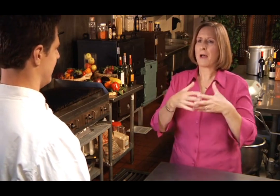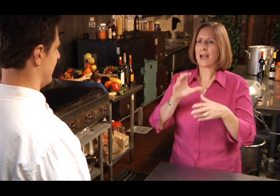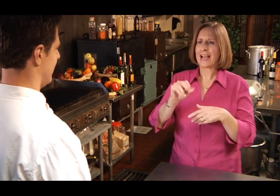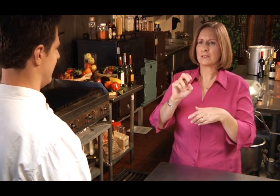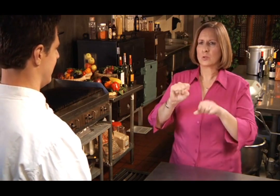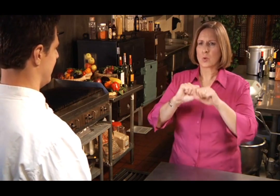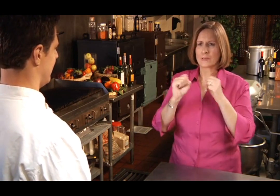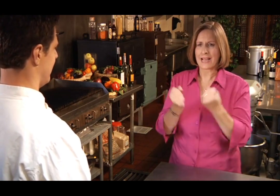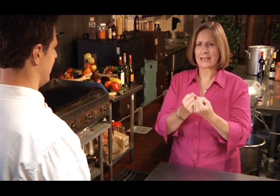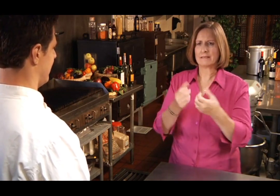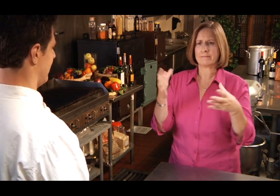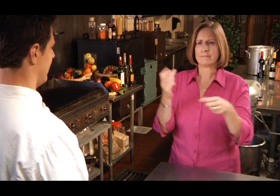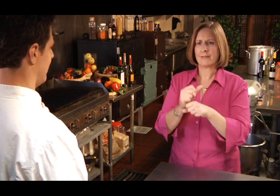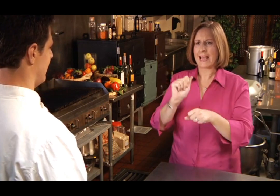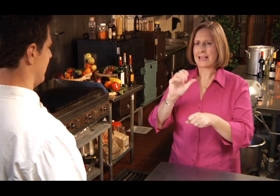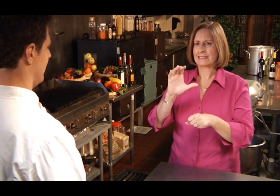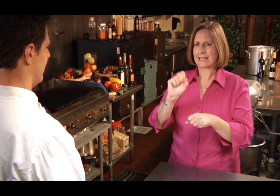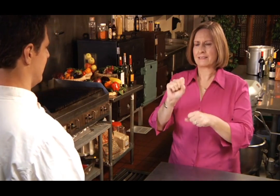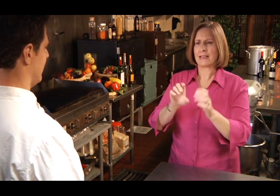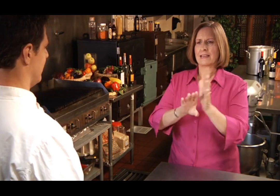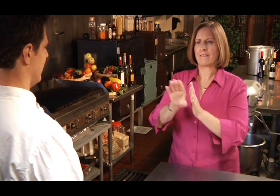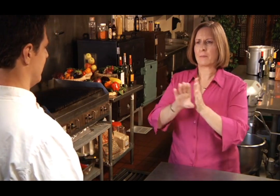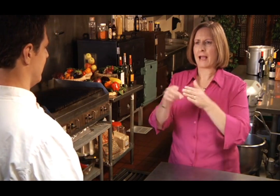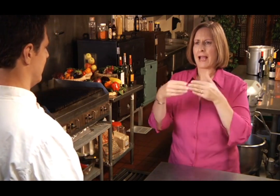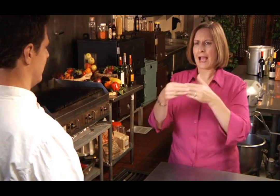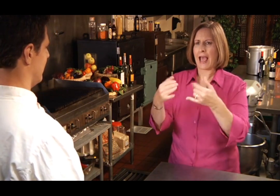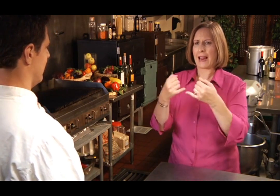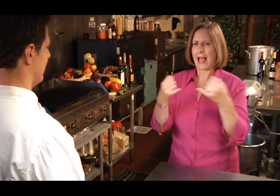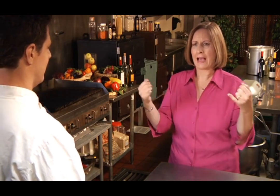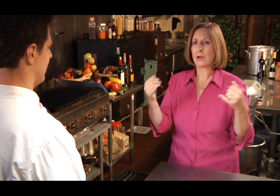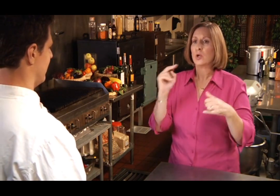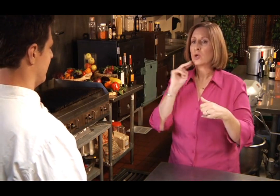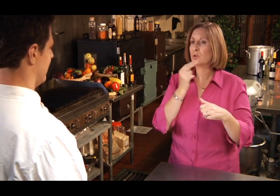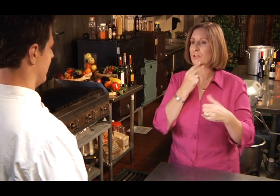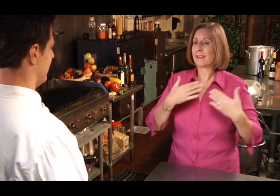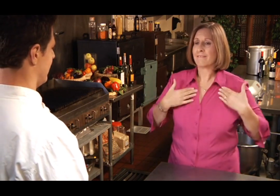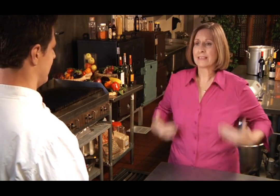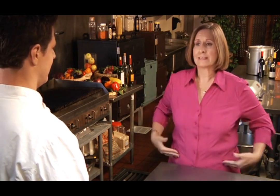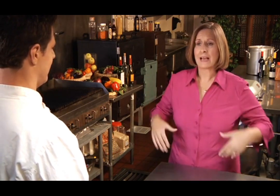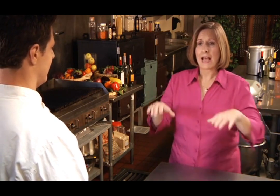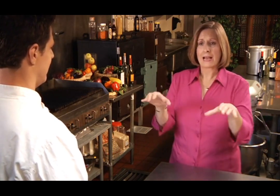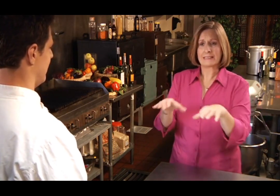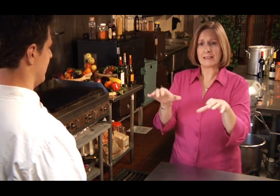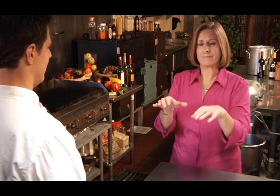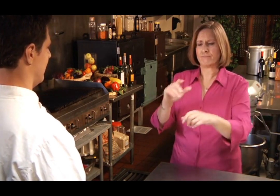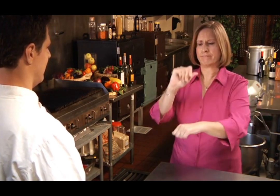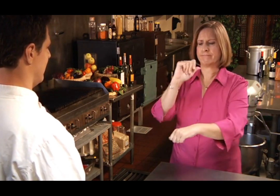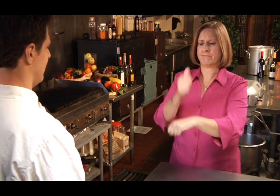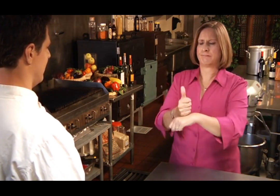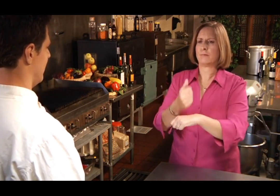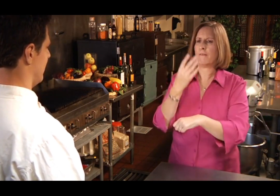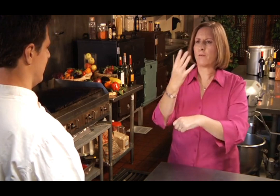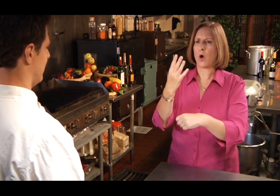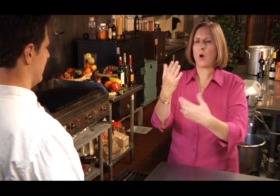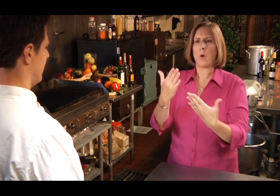The American Cancer Society has developed the Nutrition and Physical Activity Guidelines with 4